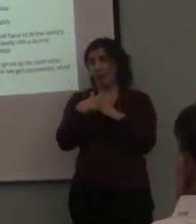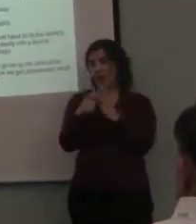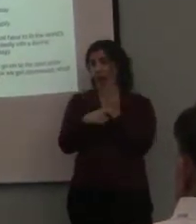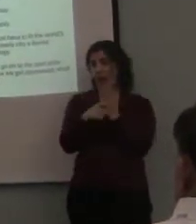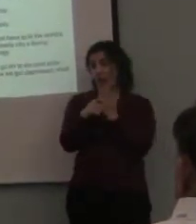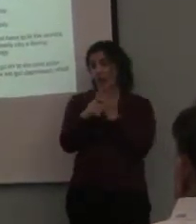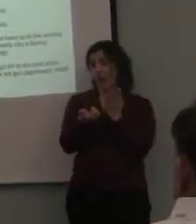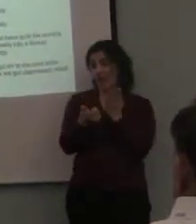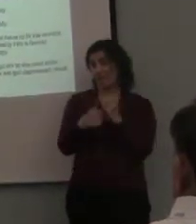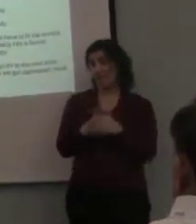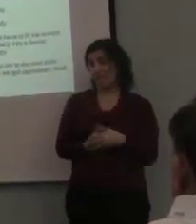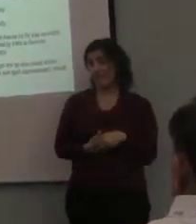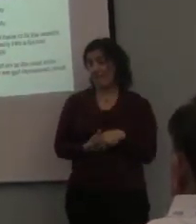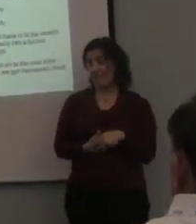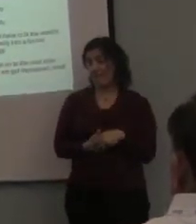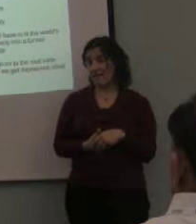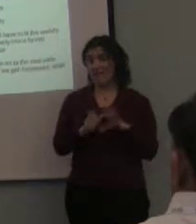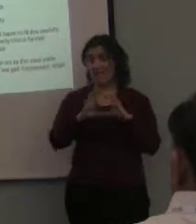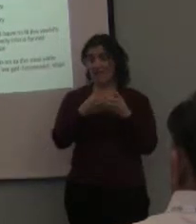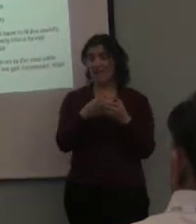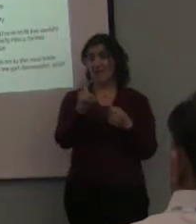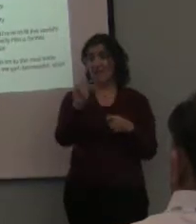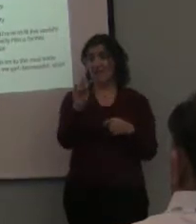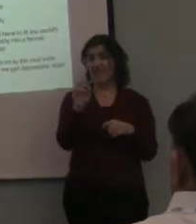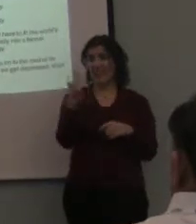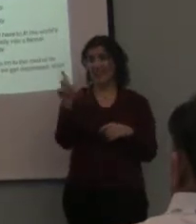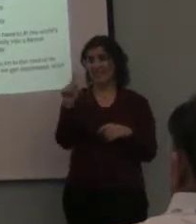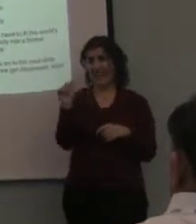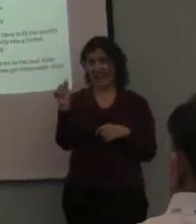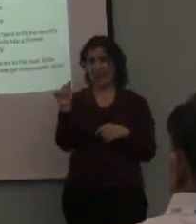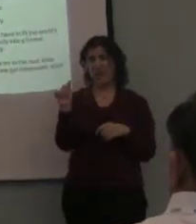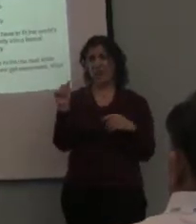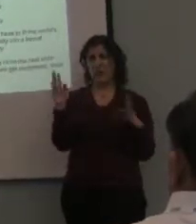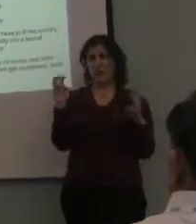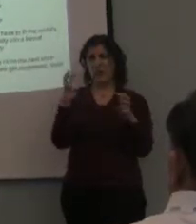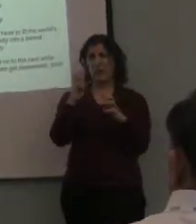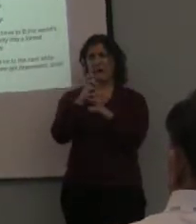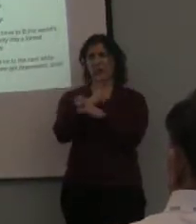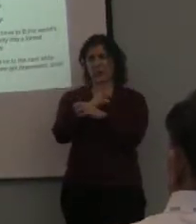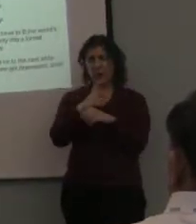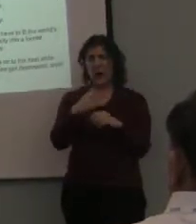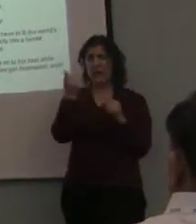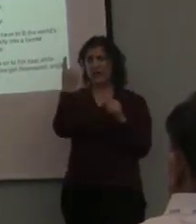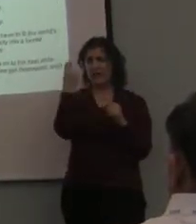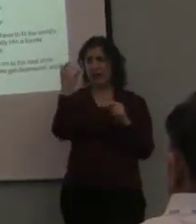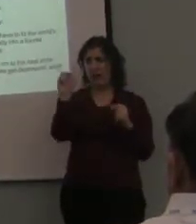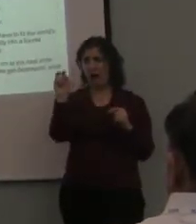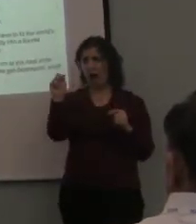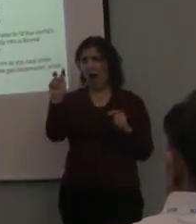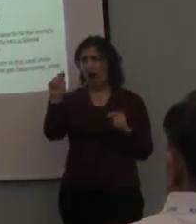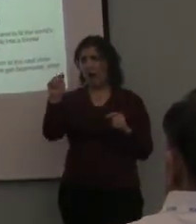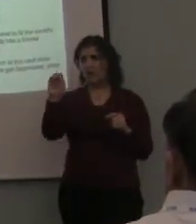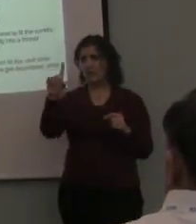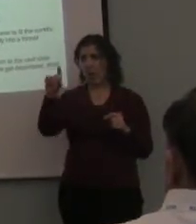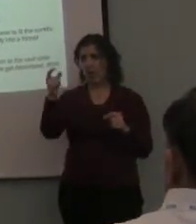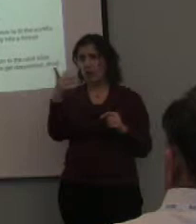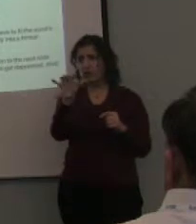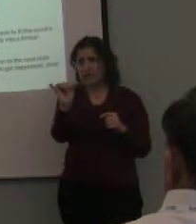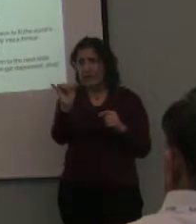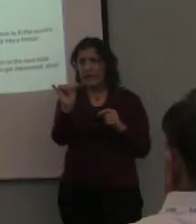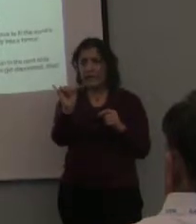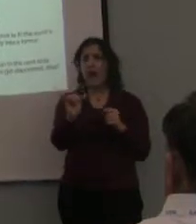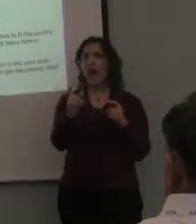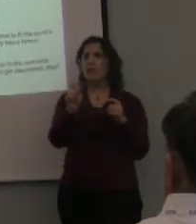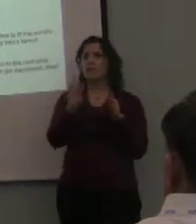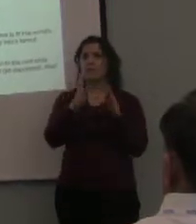catalog. Linked data is kind of complicated. I need to understand the ontology. I need to develop